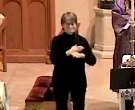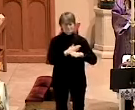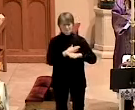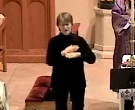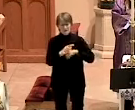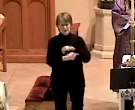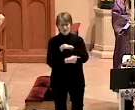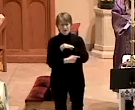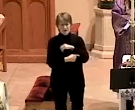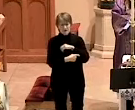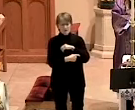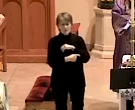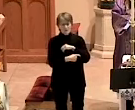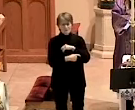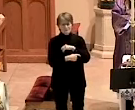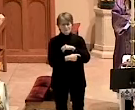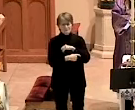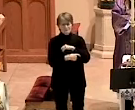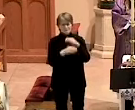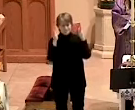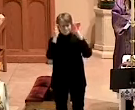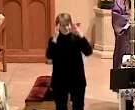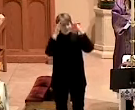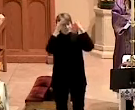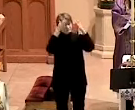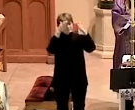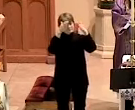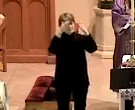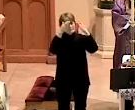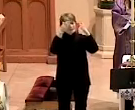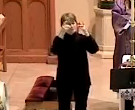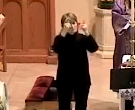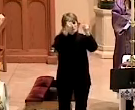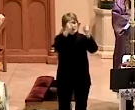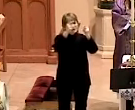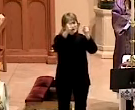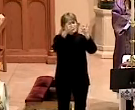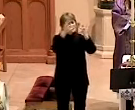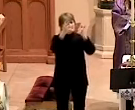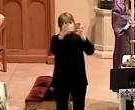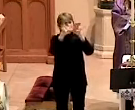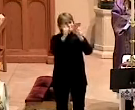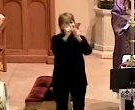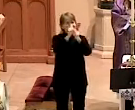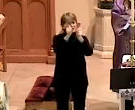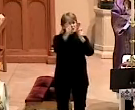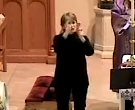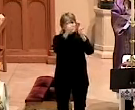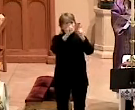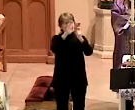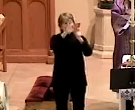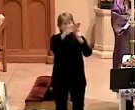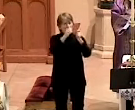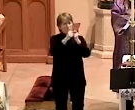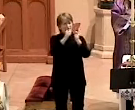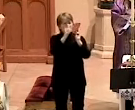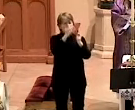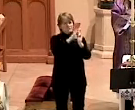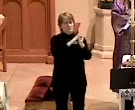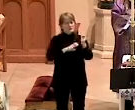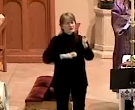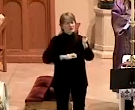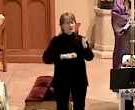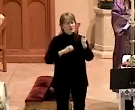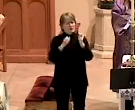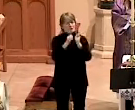our minds, and bestow both virtue and its reward through Christ our Lord. Through him